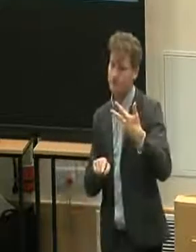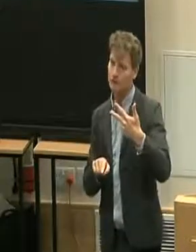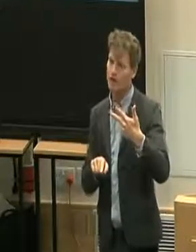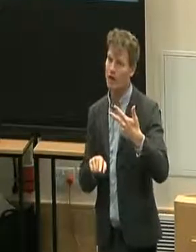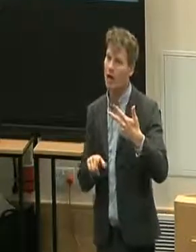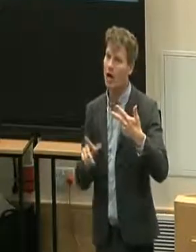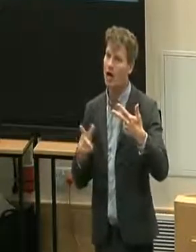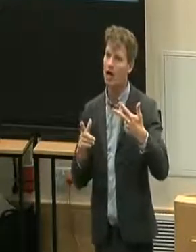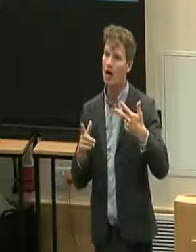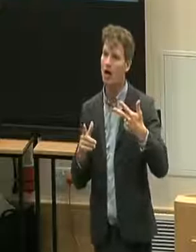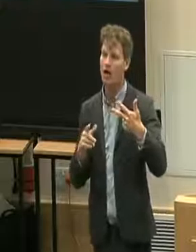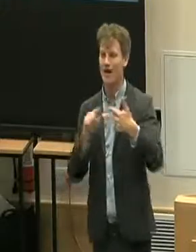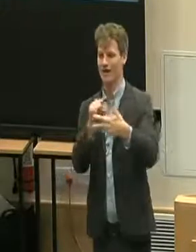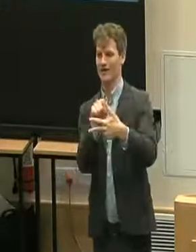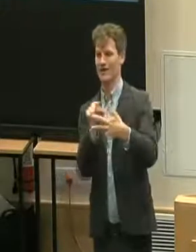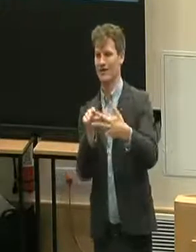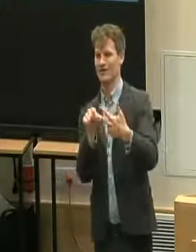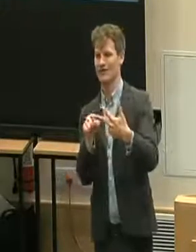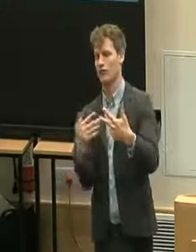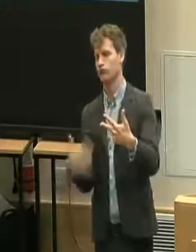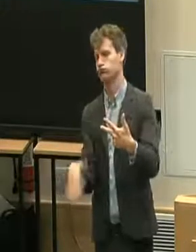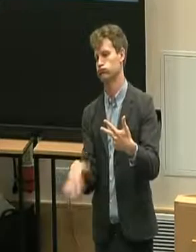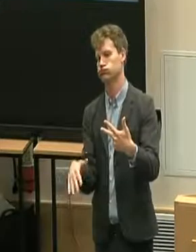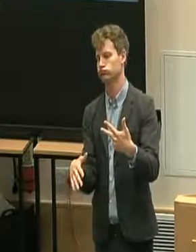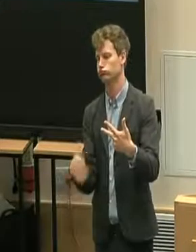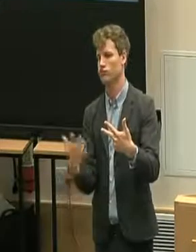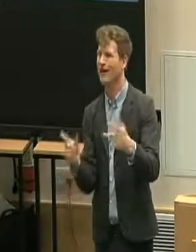like, the most at the core of what